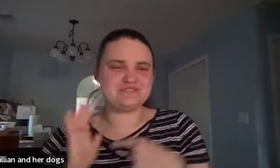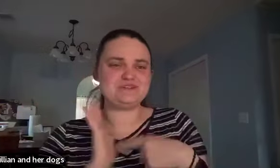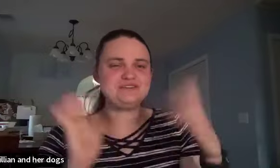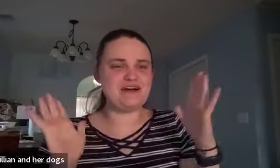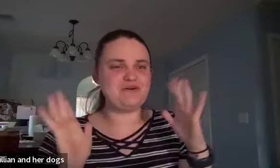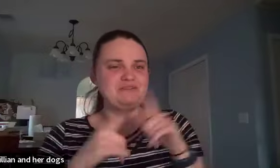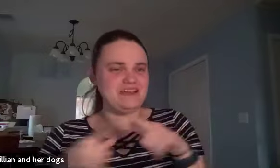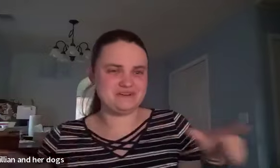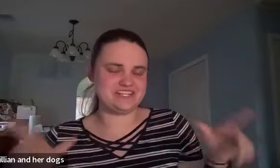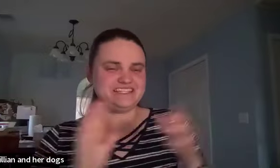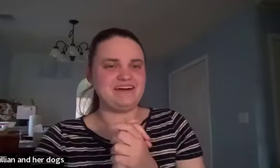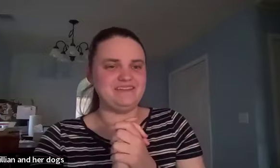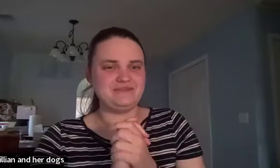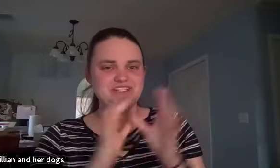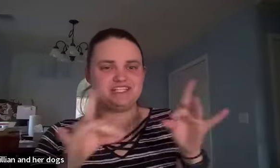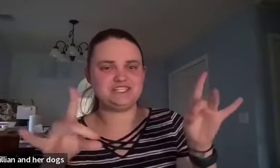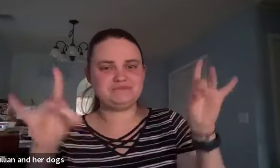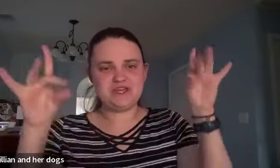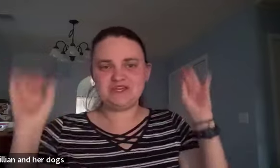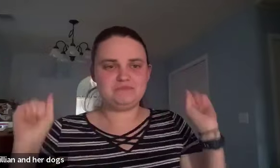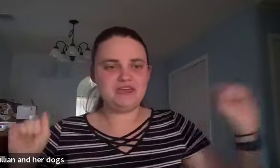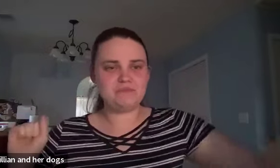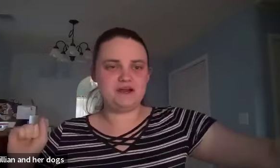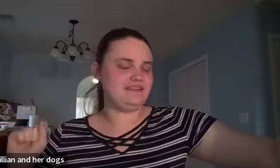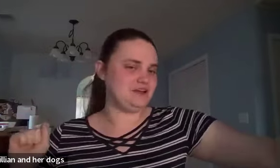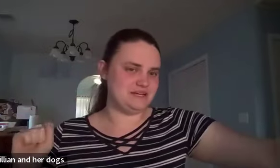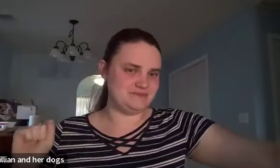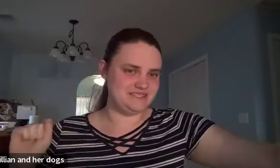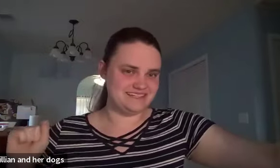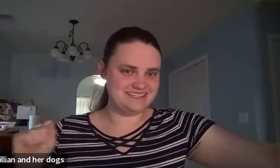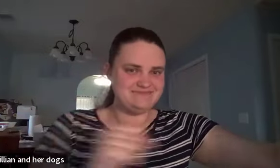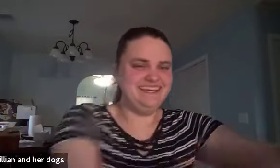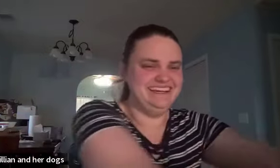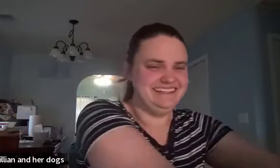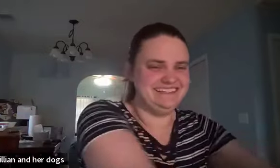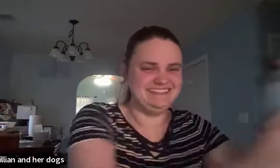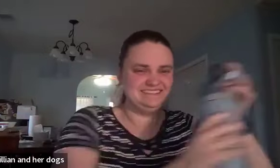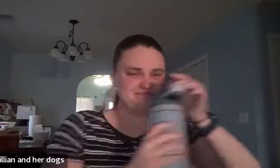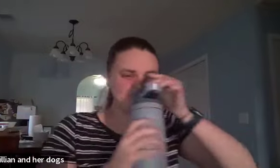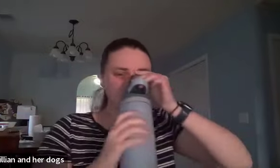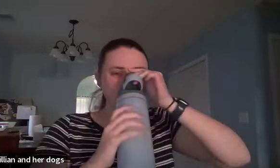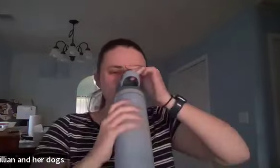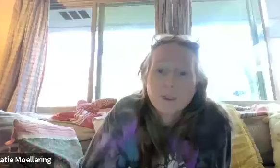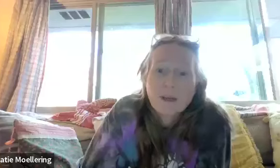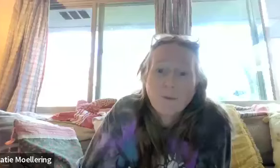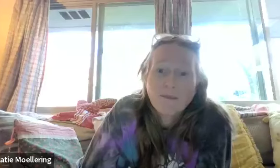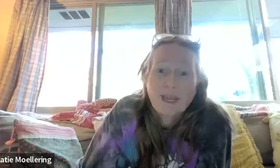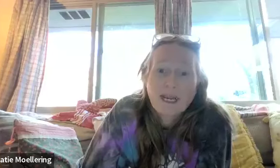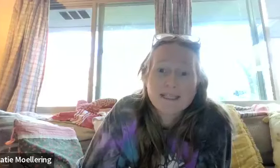just shows how cool language is and how language can just pick up on it like nobody's business. I just want to say one thing as a